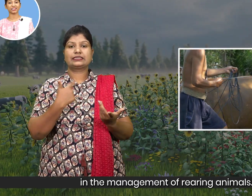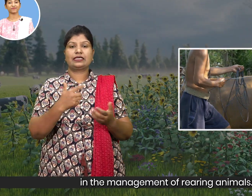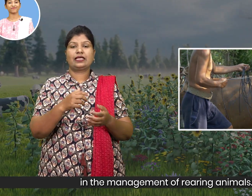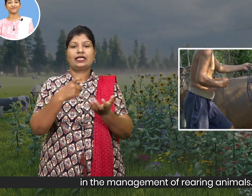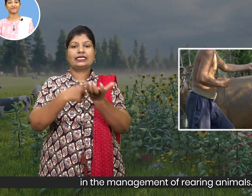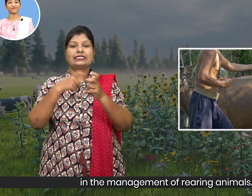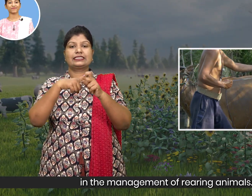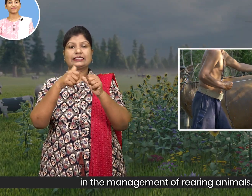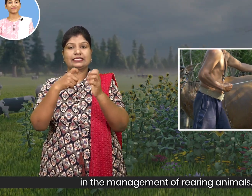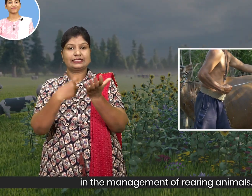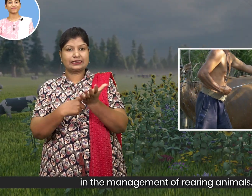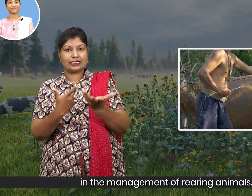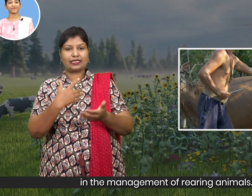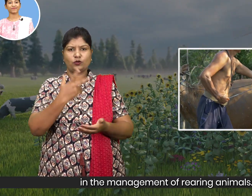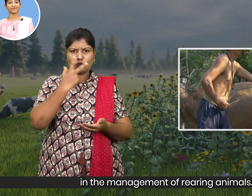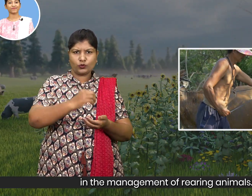animals.